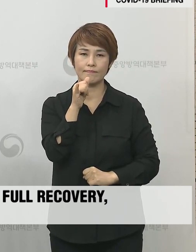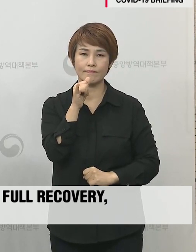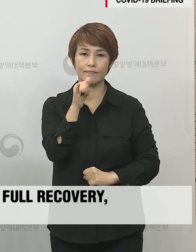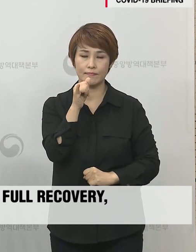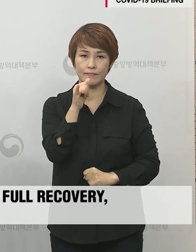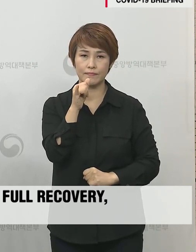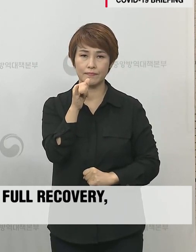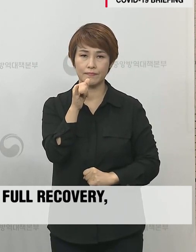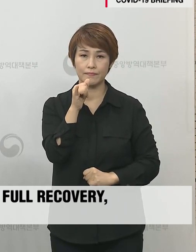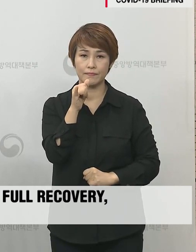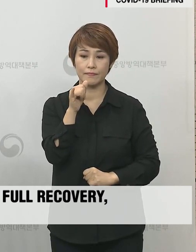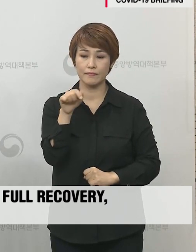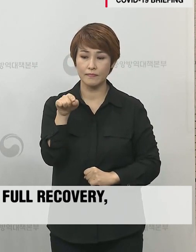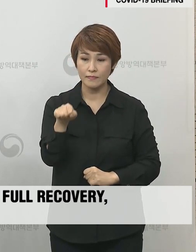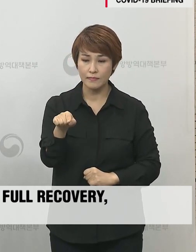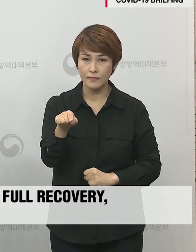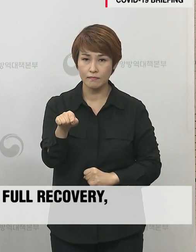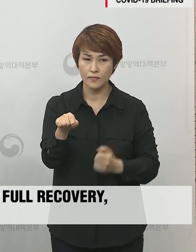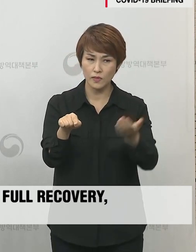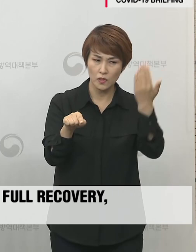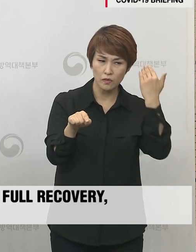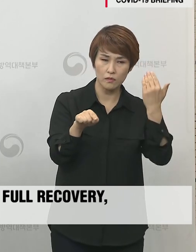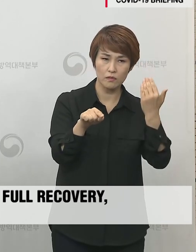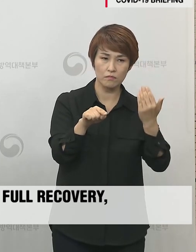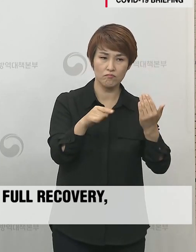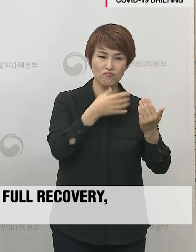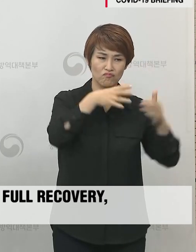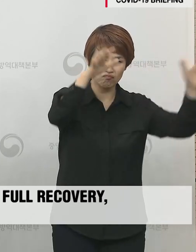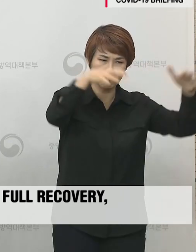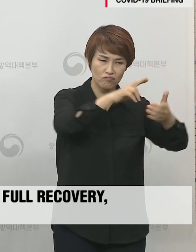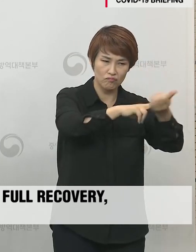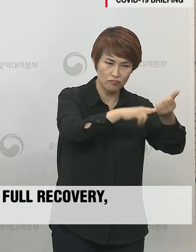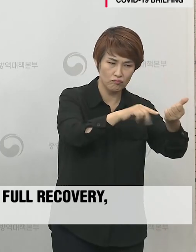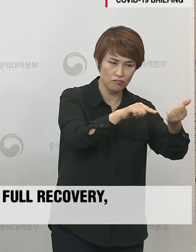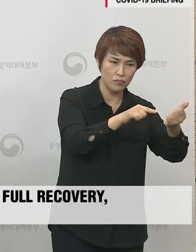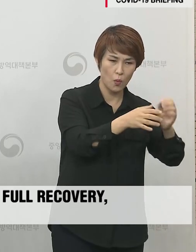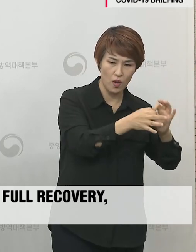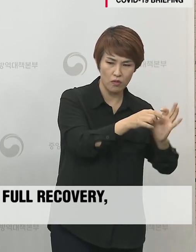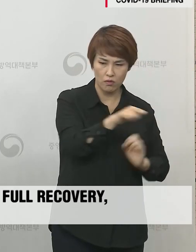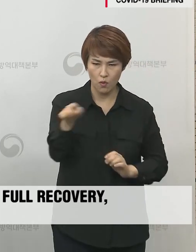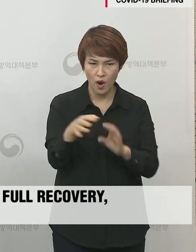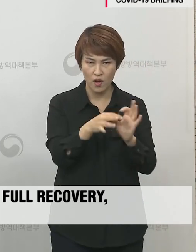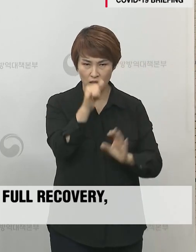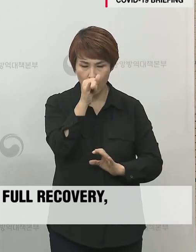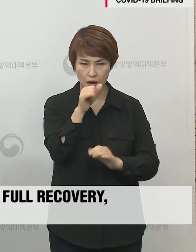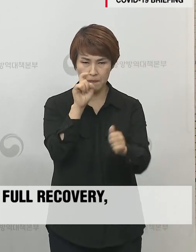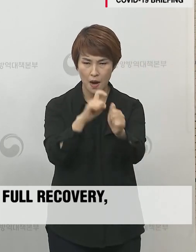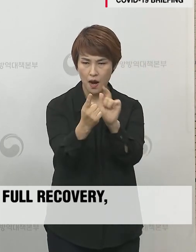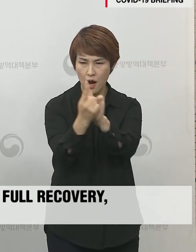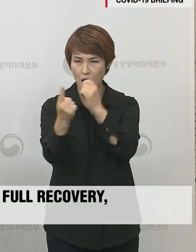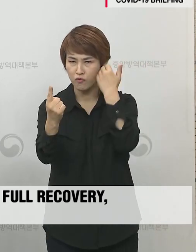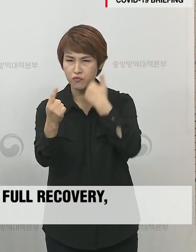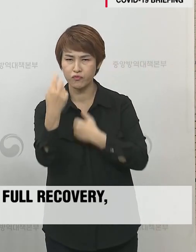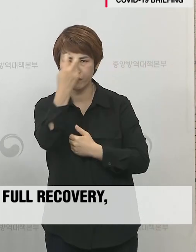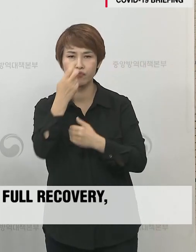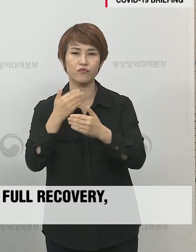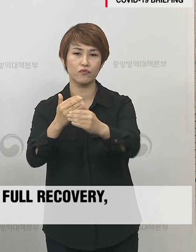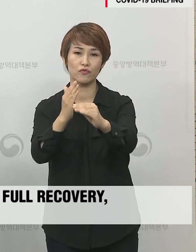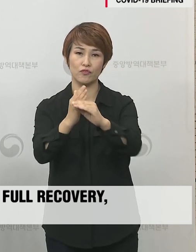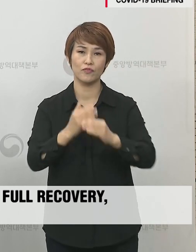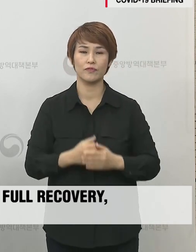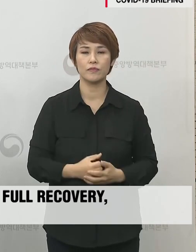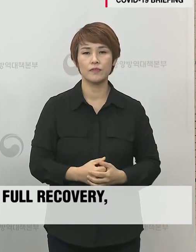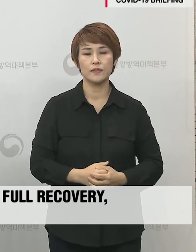to the door-to-door business, and we are continuing our chain of transmission and